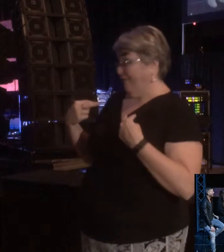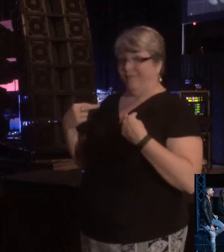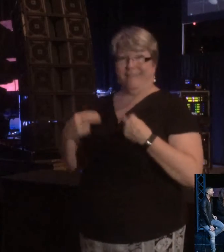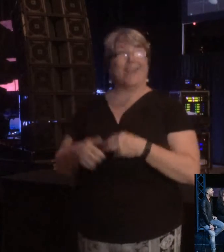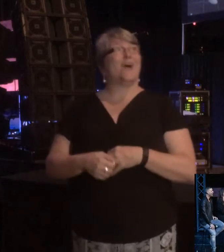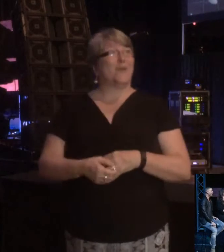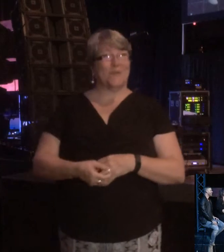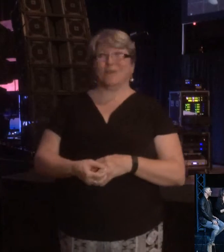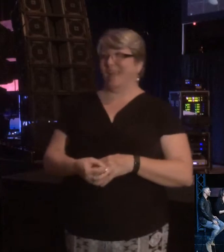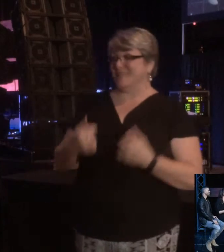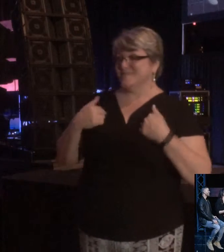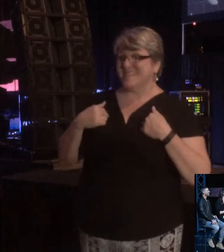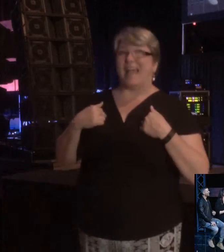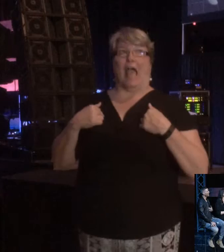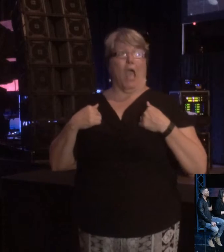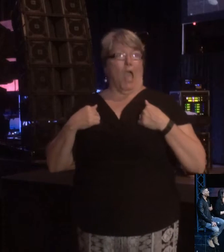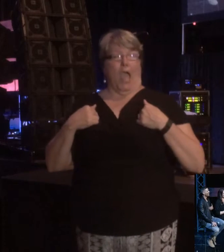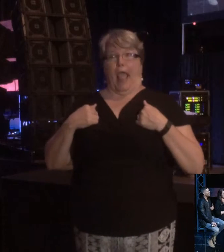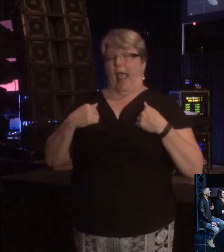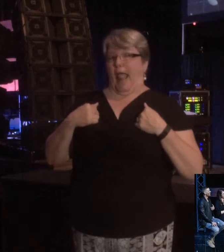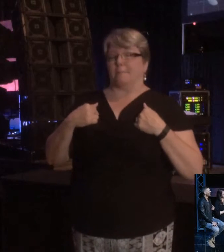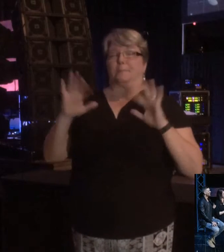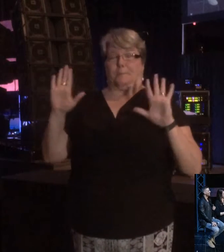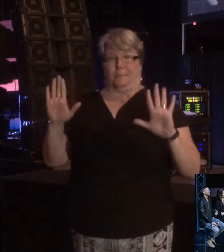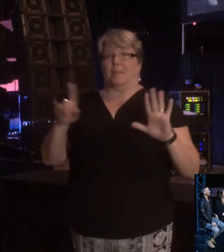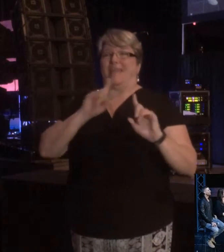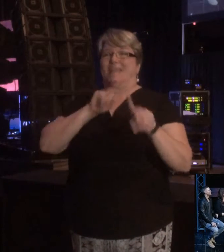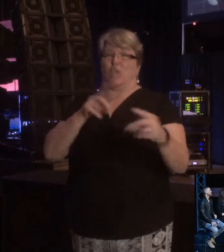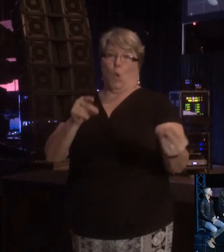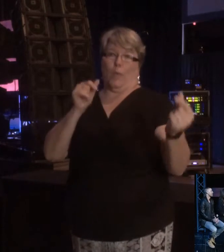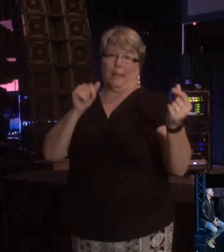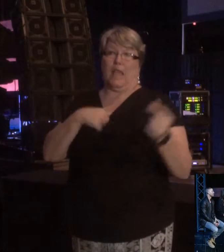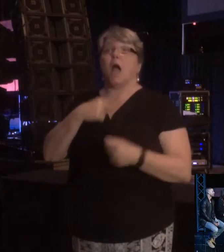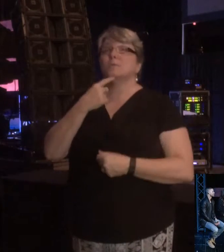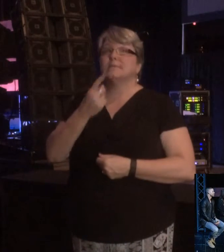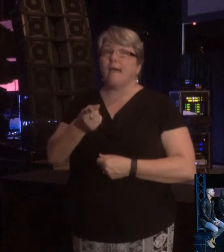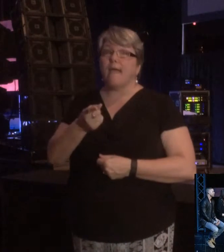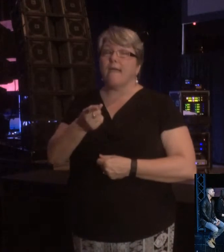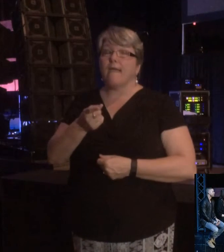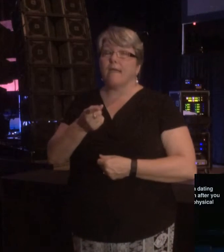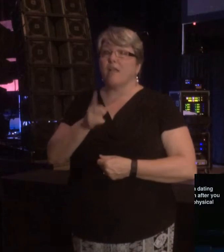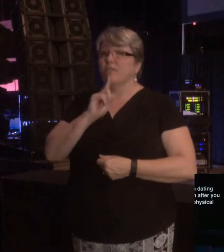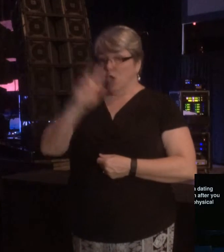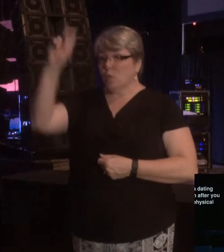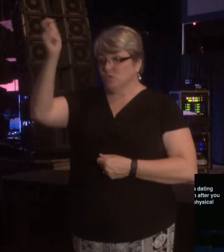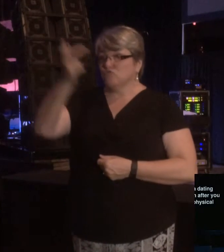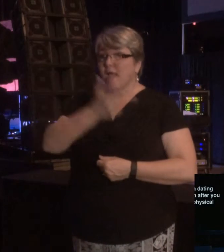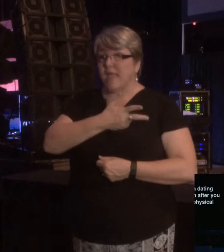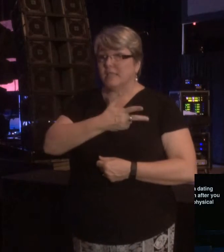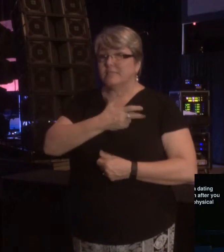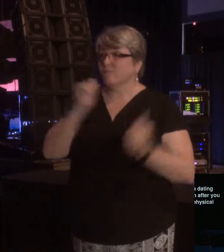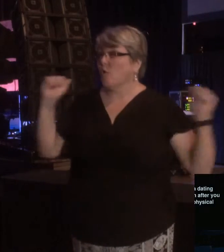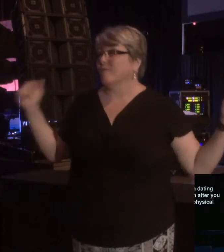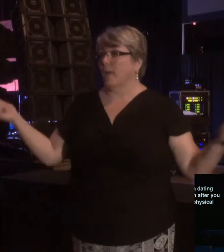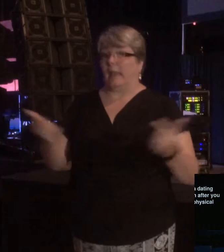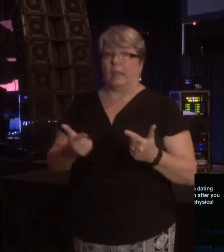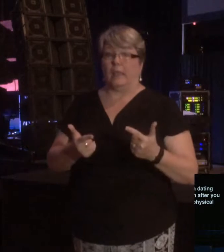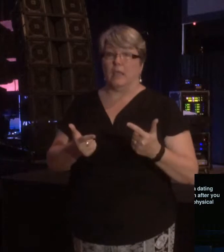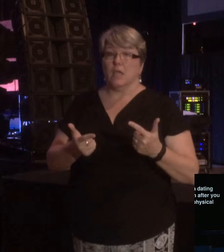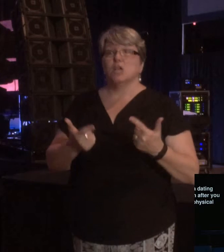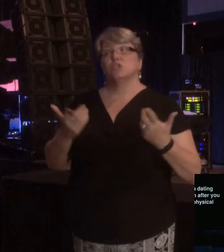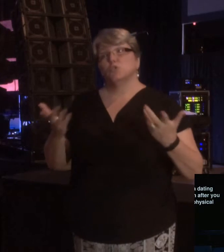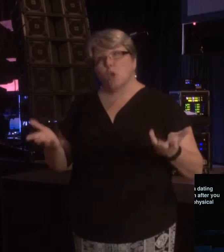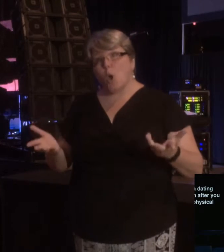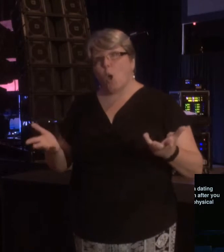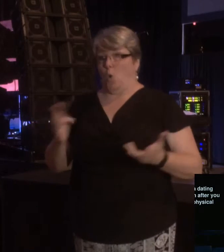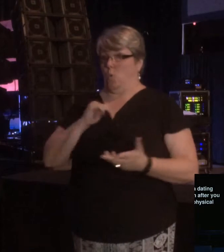and just on logistical matters, we would still see each other, like running into each other at church or at birthday parties